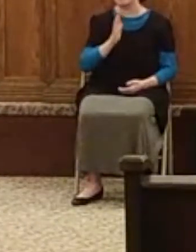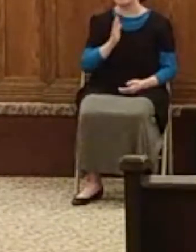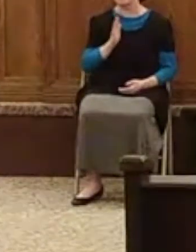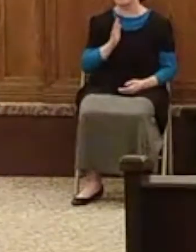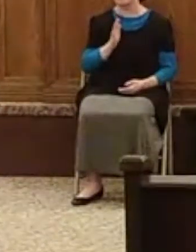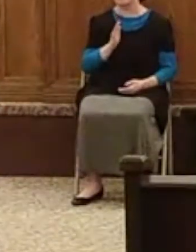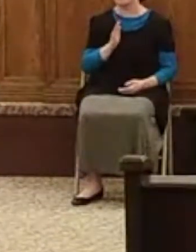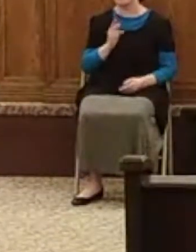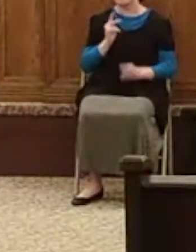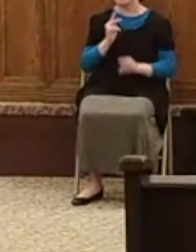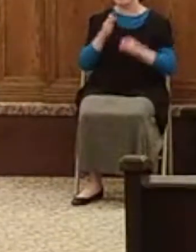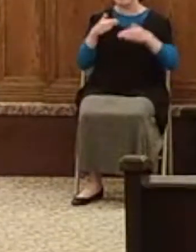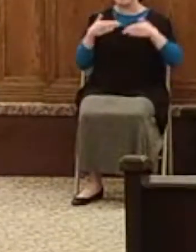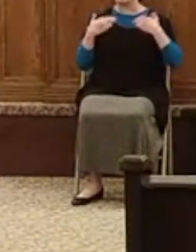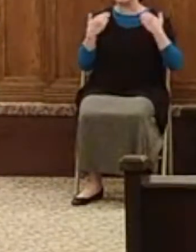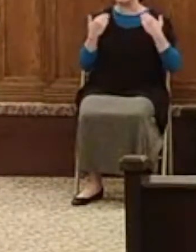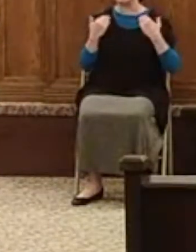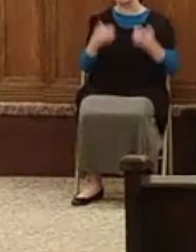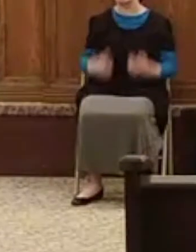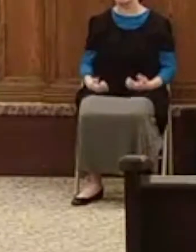and be content.